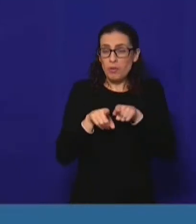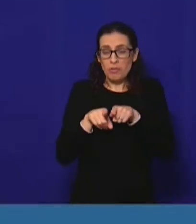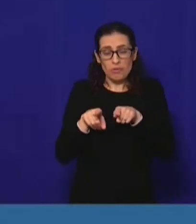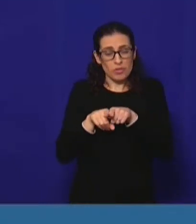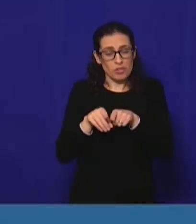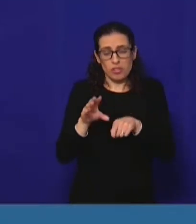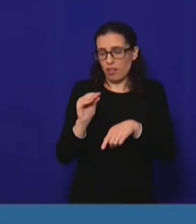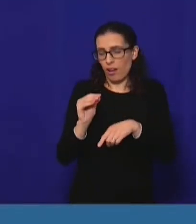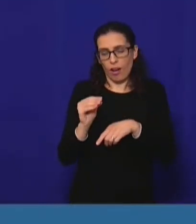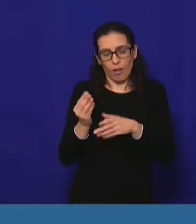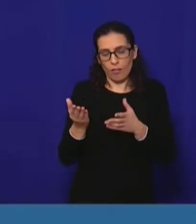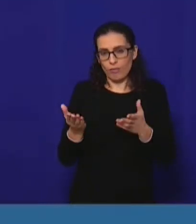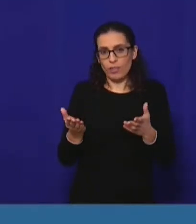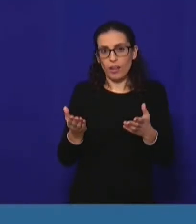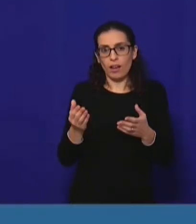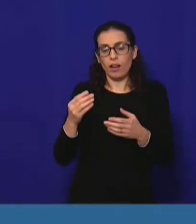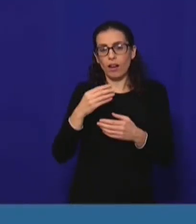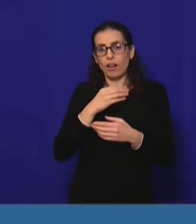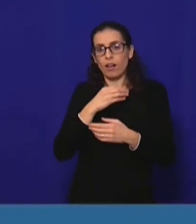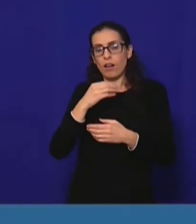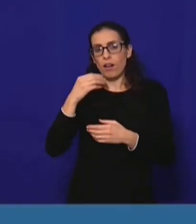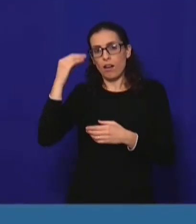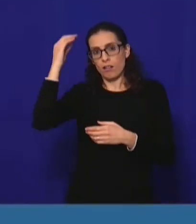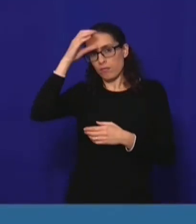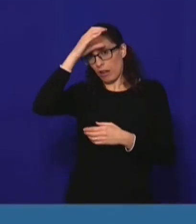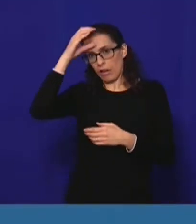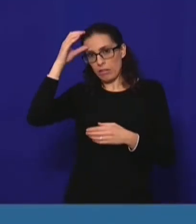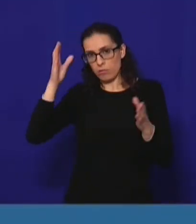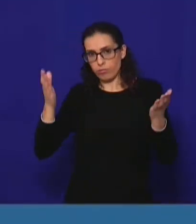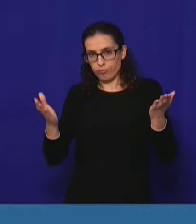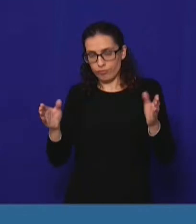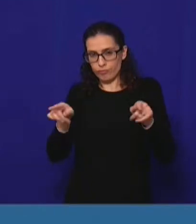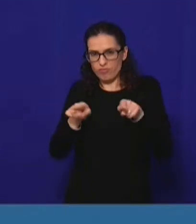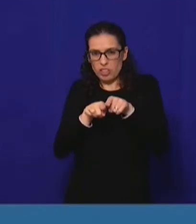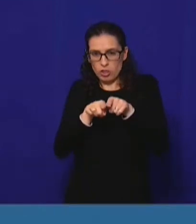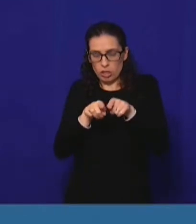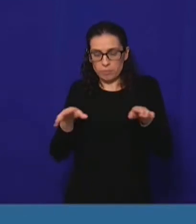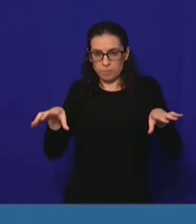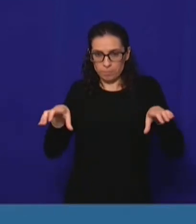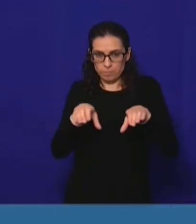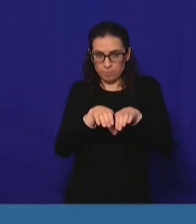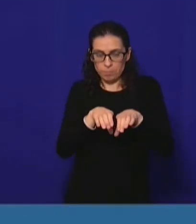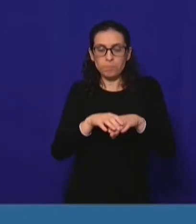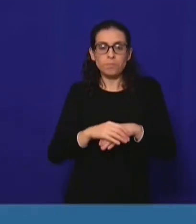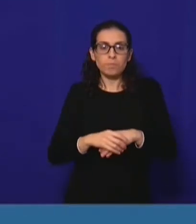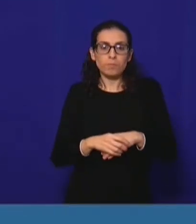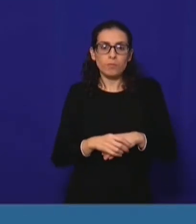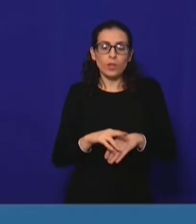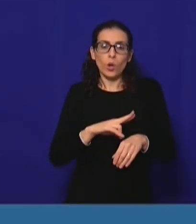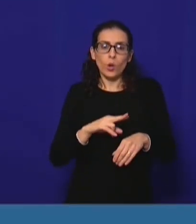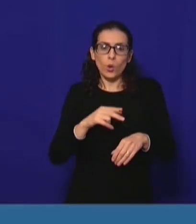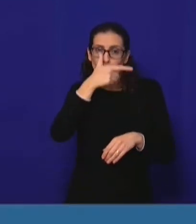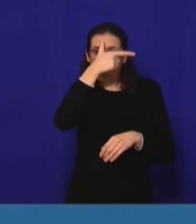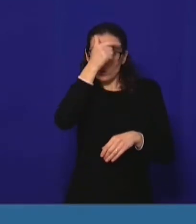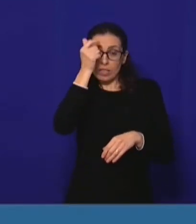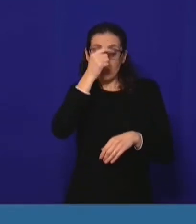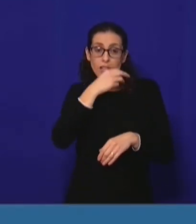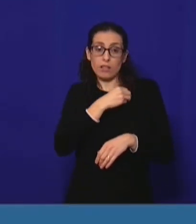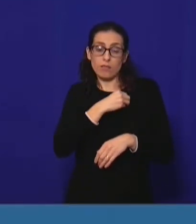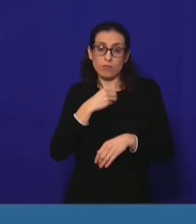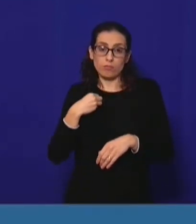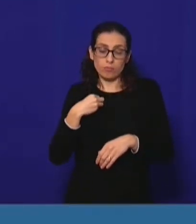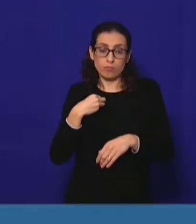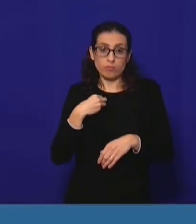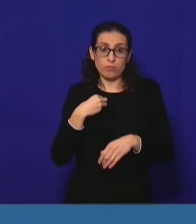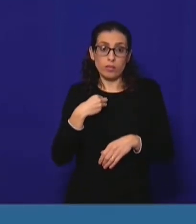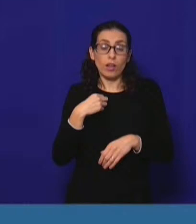ħafna literalment tas-Samok. Però ftakar ukoll li aħna il-swabbing centers tagħna kollha kemm huma